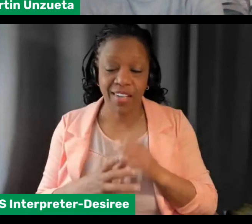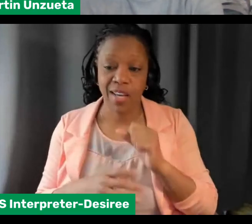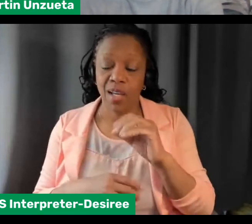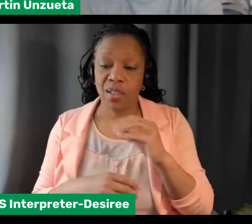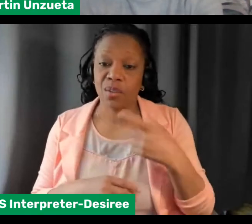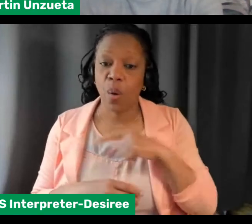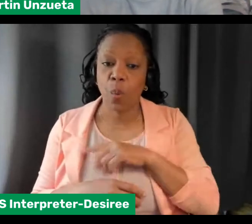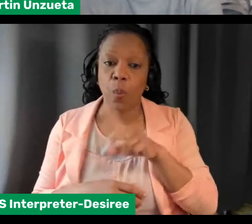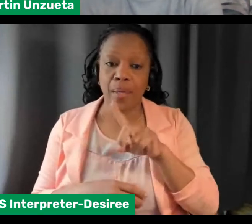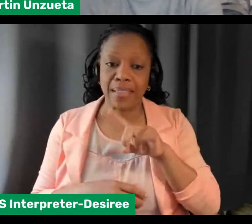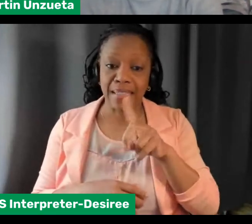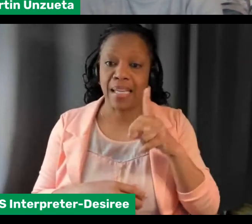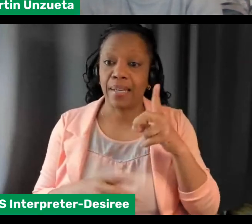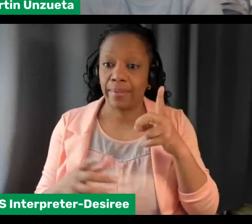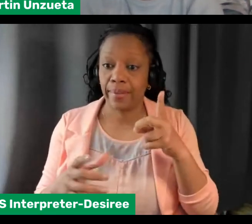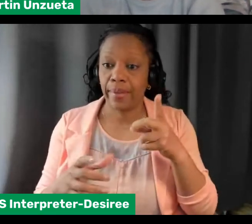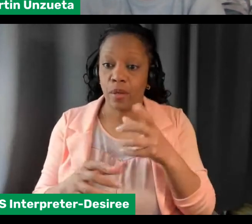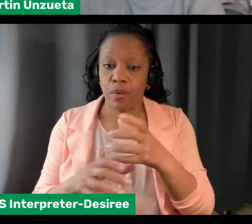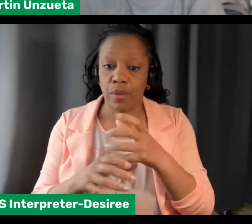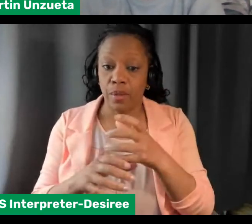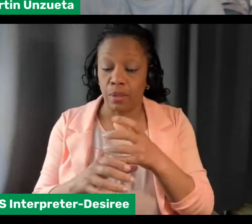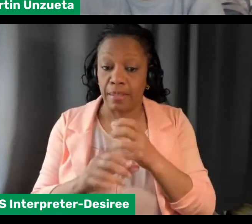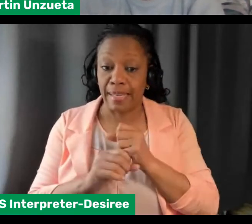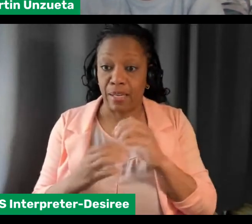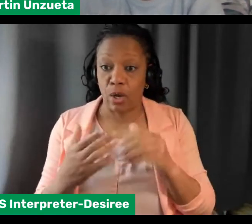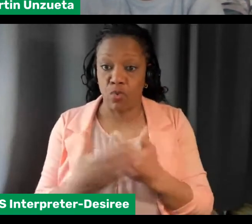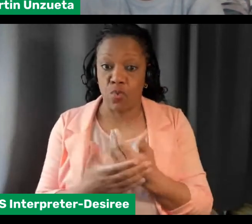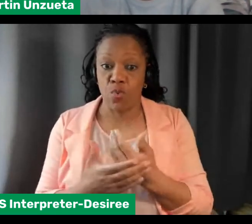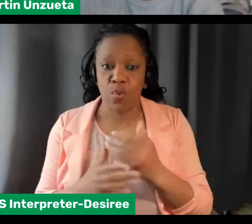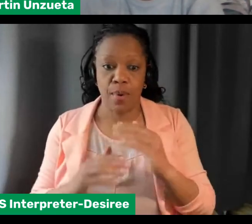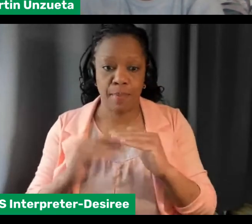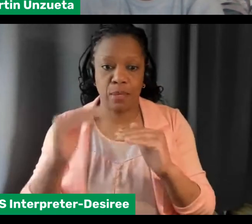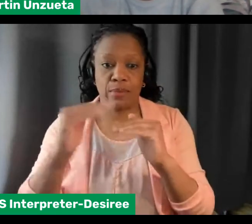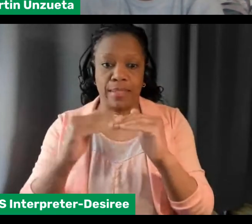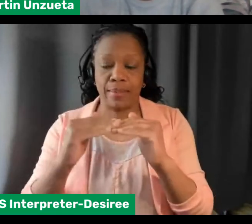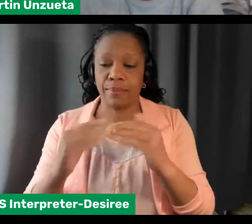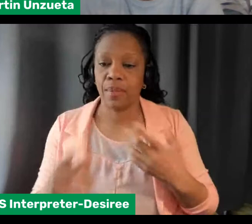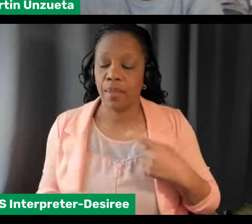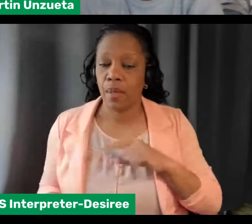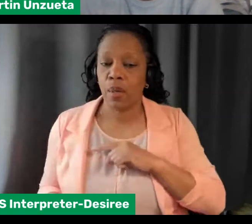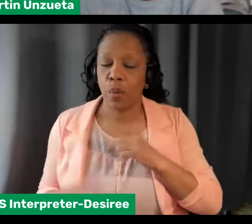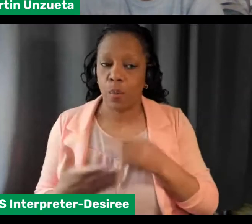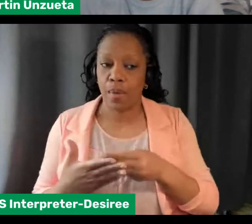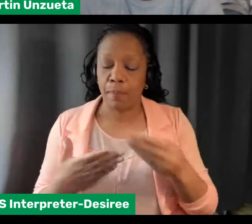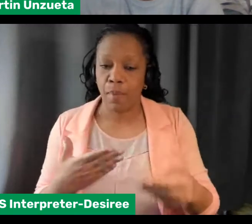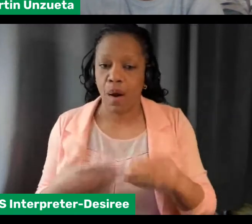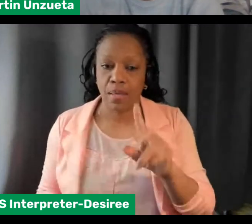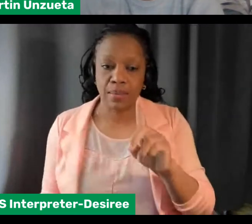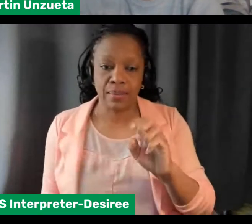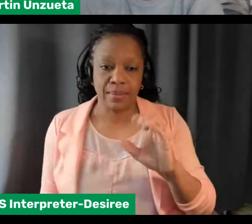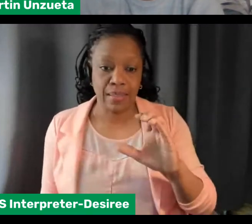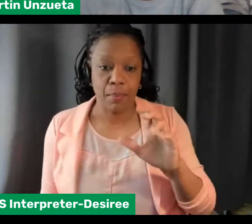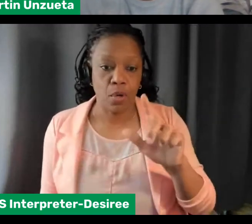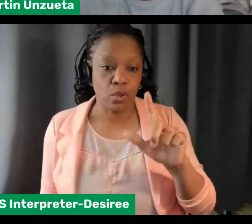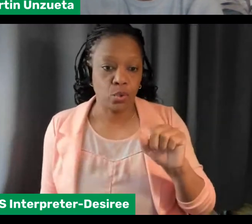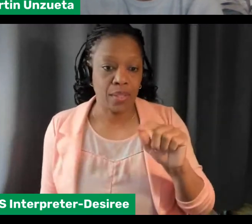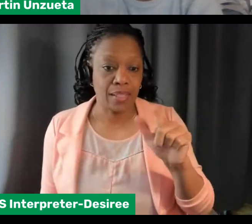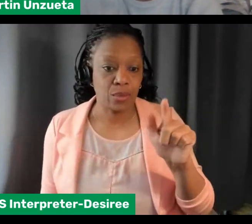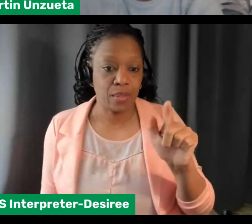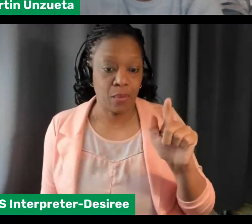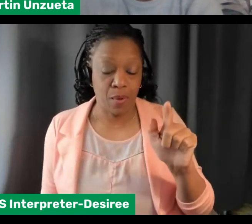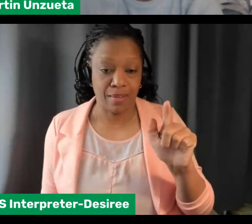about. We purchased the building in December of 2021, and I did not know